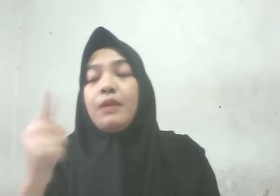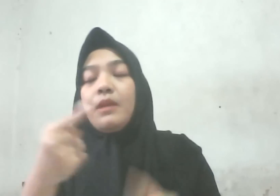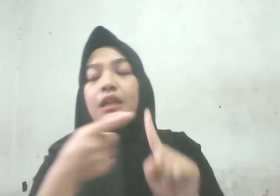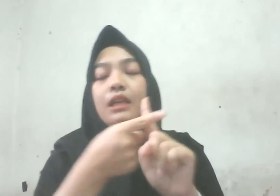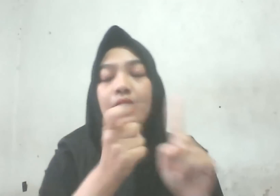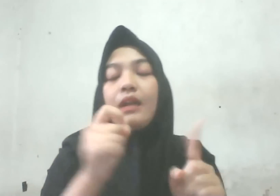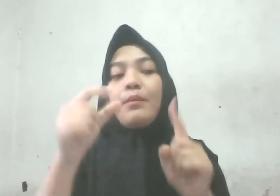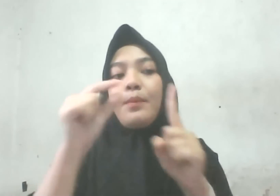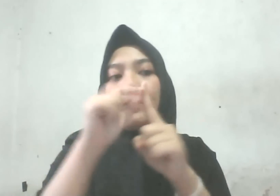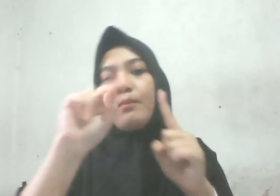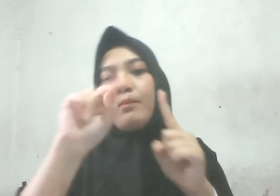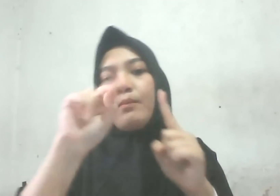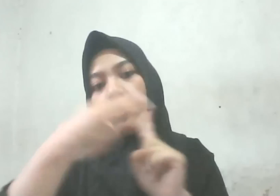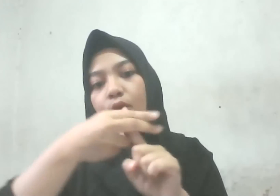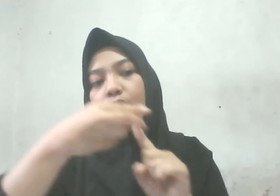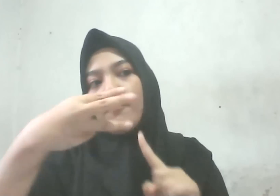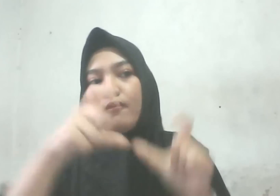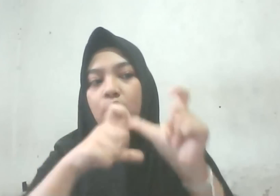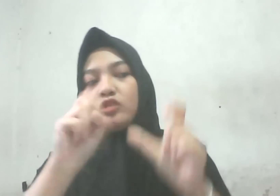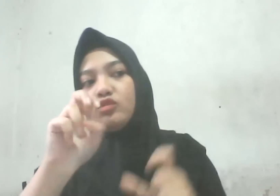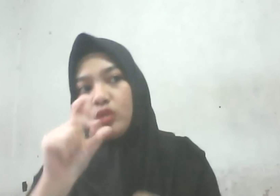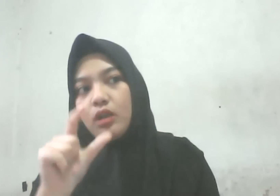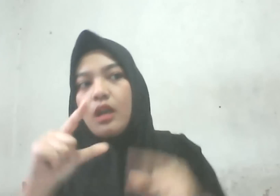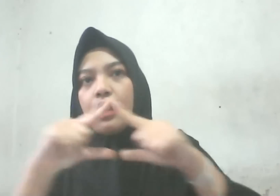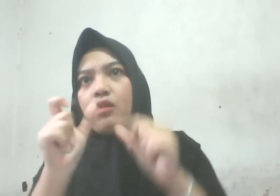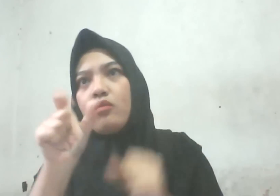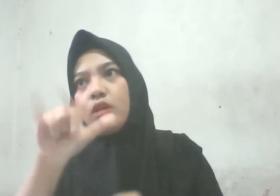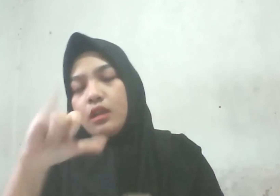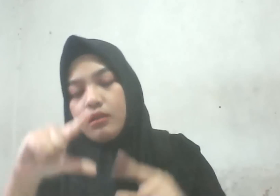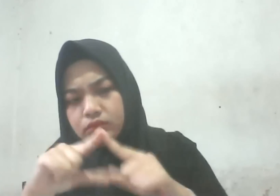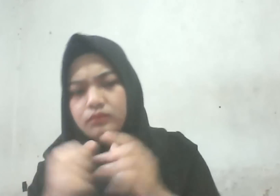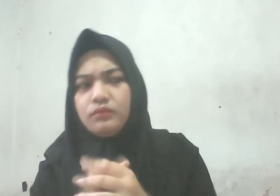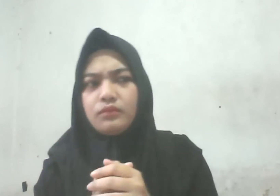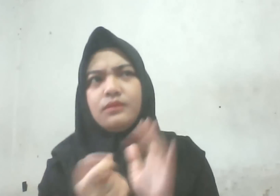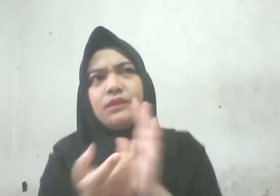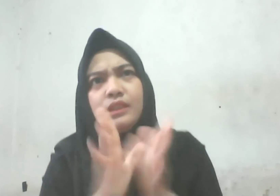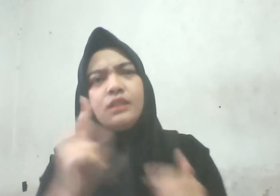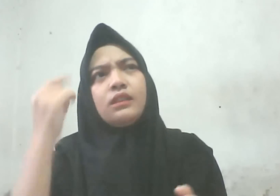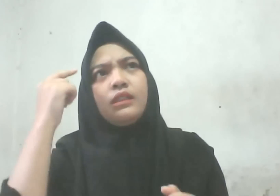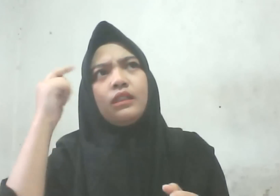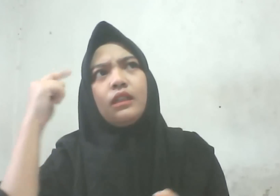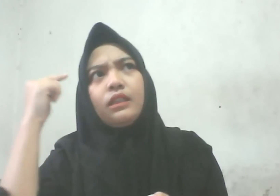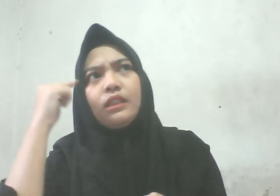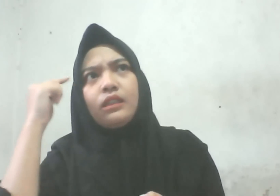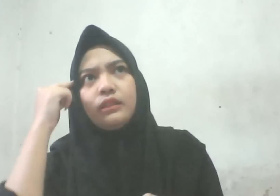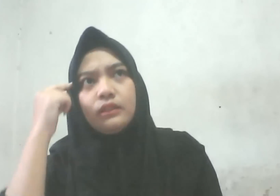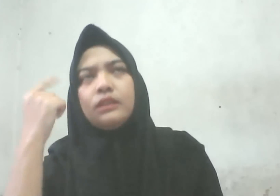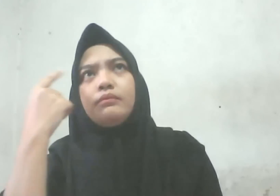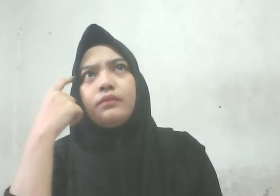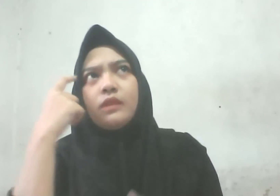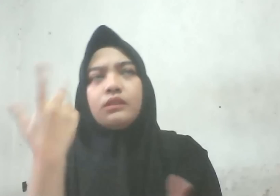which came out very much in the thinking of British disabled people in